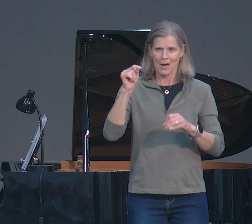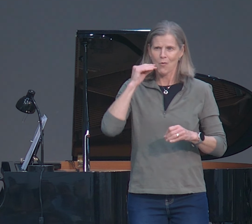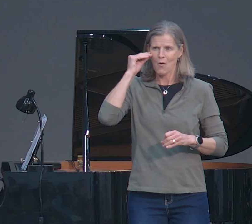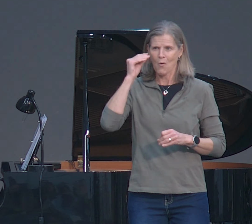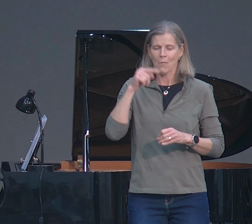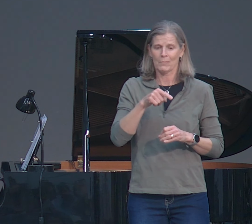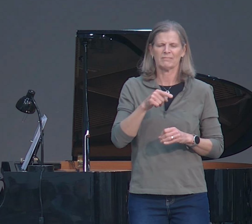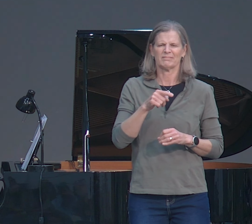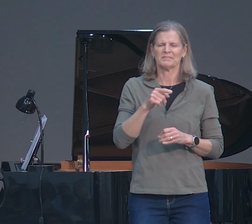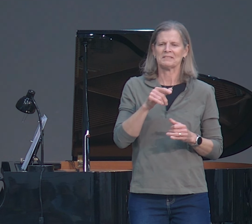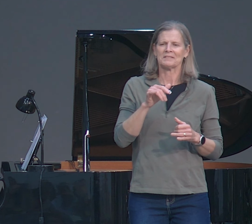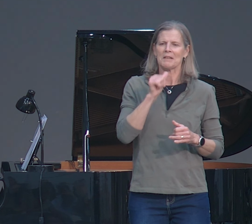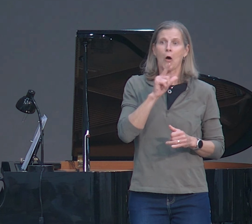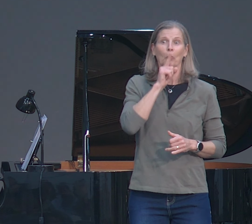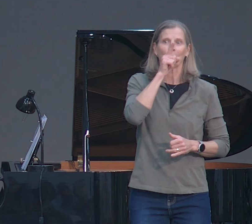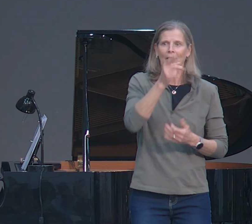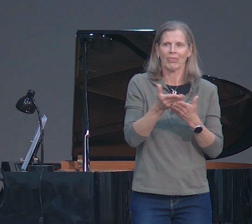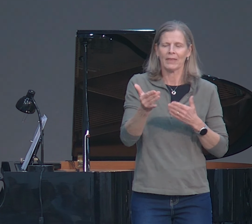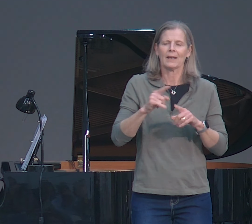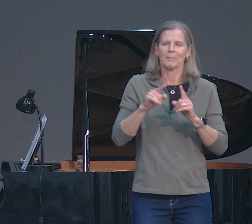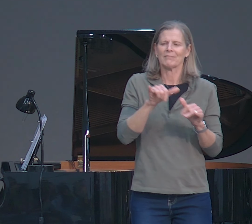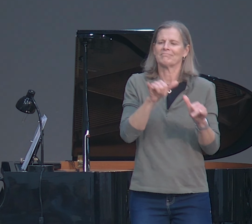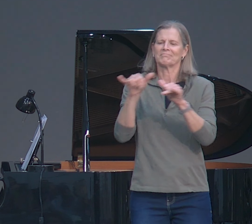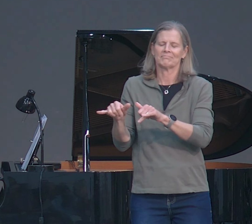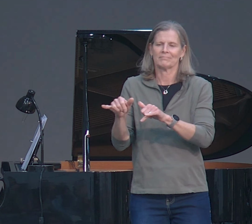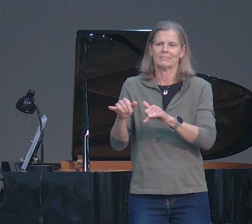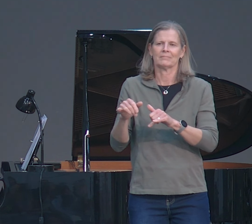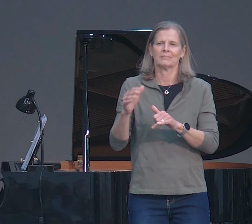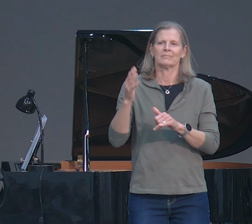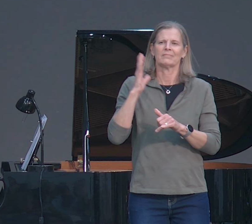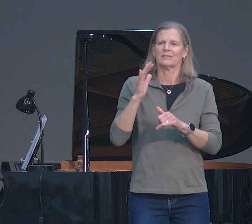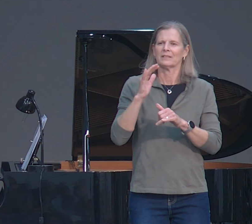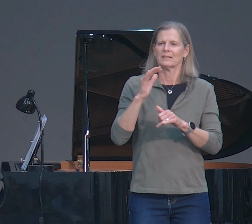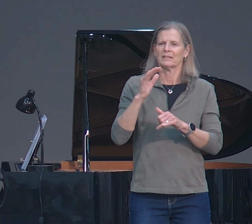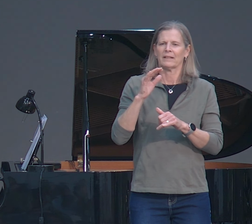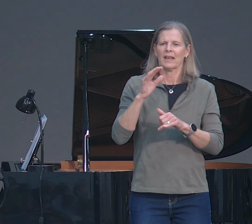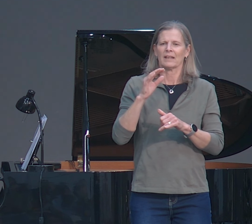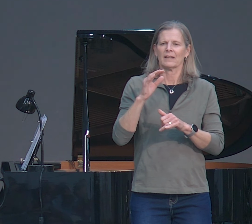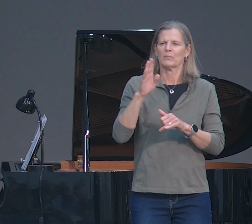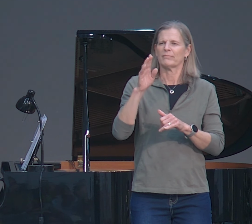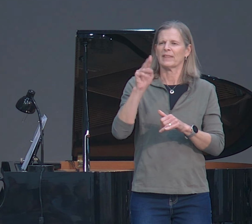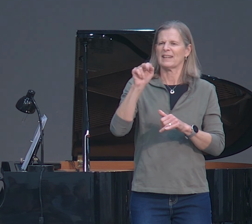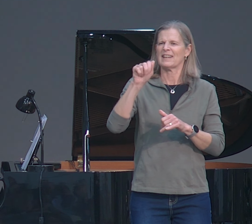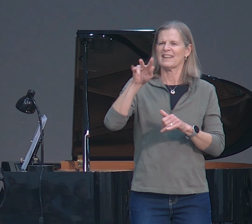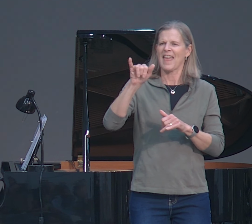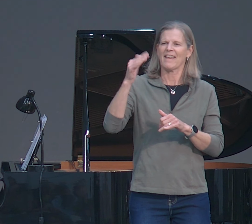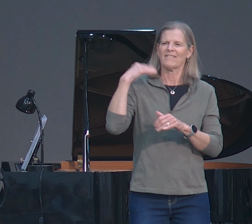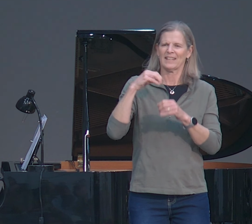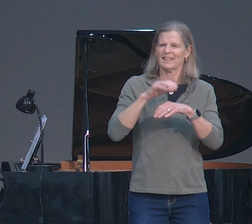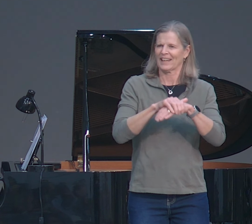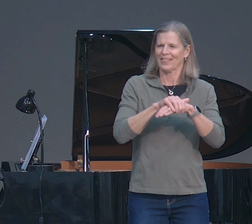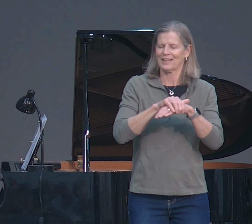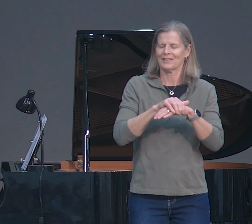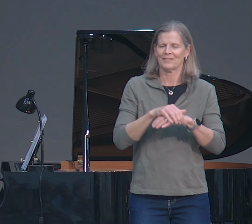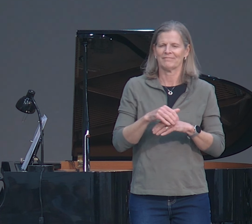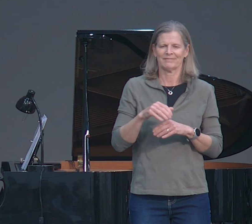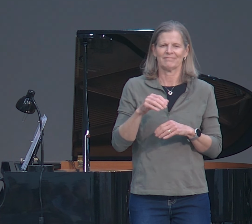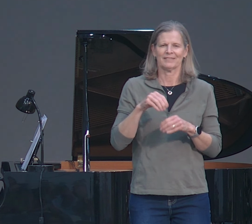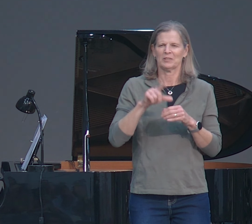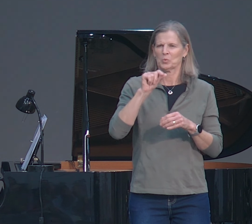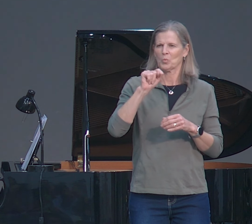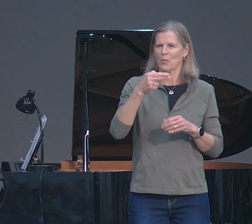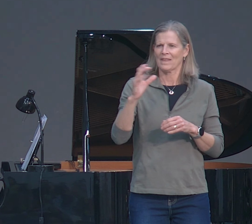it's not the real thing, but it's a replica of ones commissioned by the British Navy in the early 20th century.